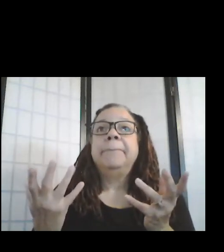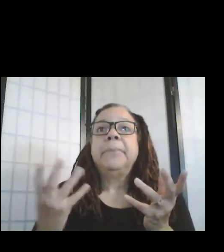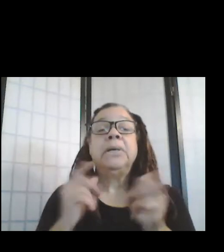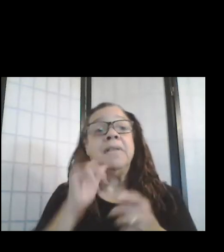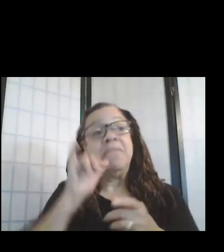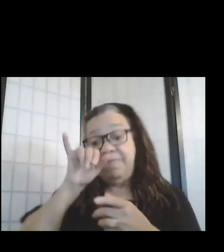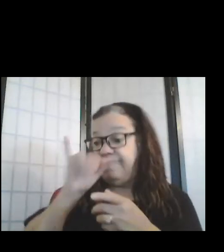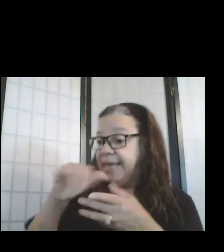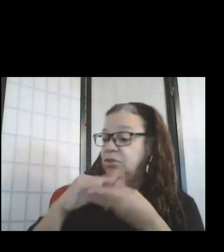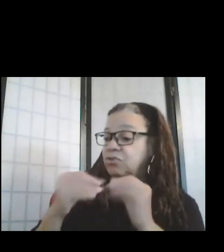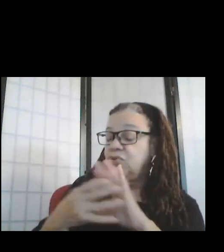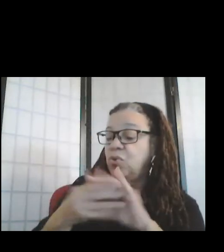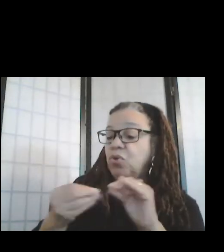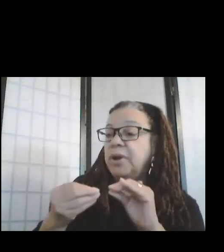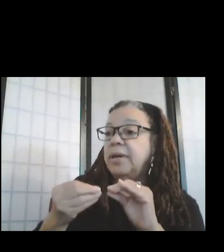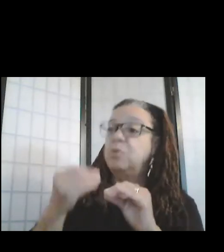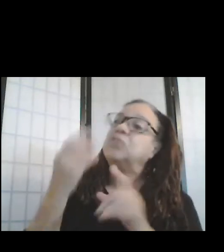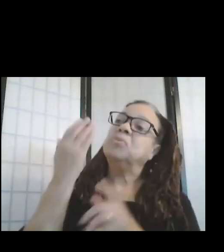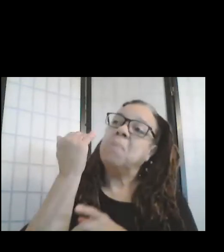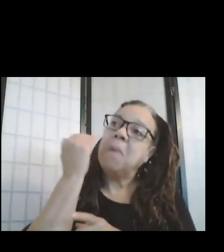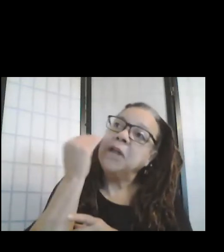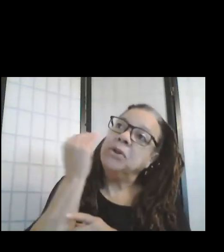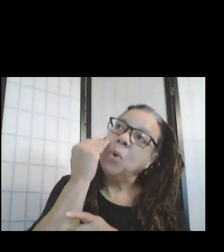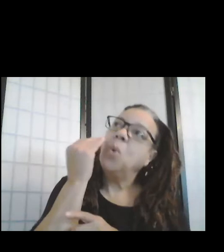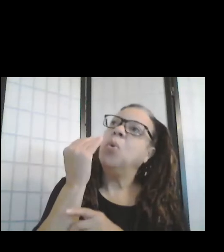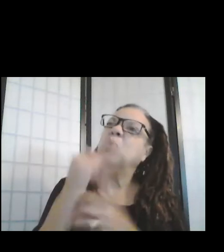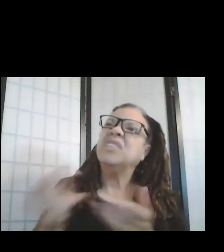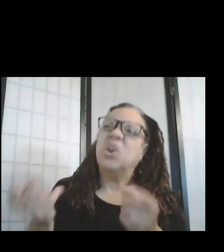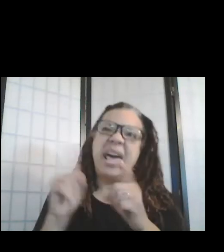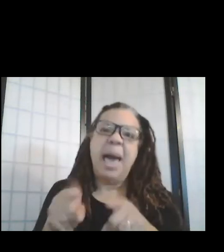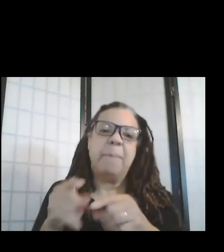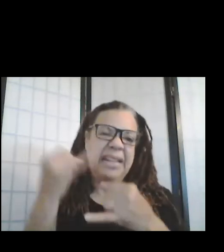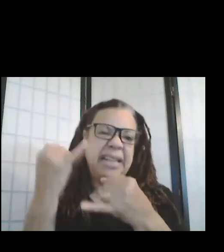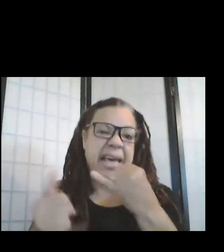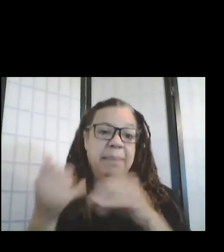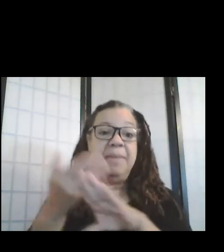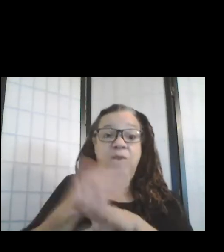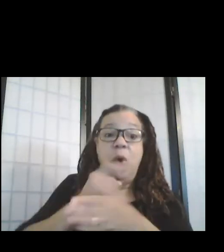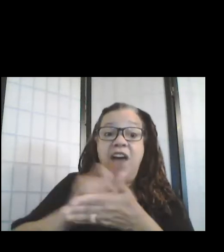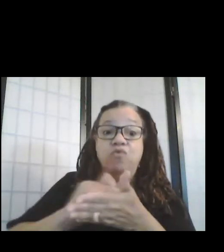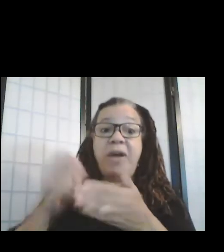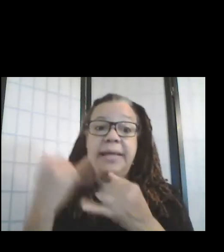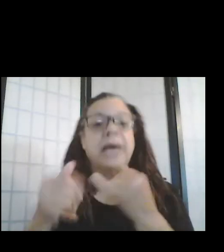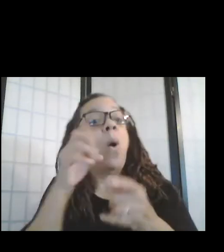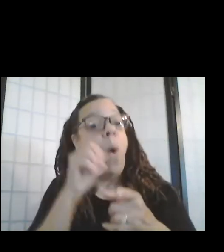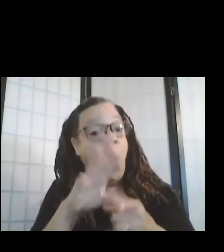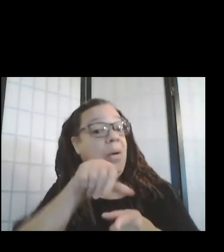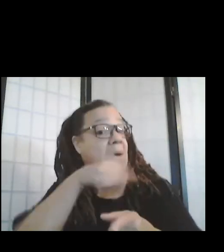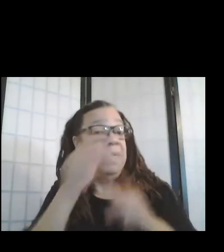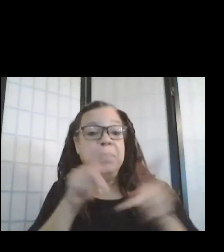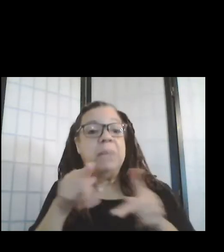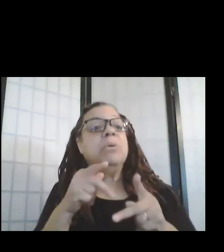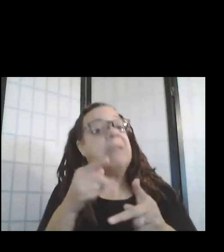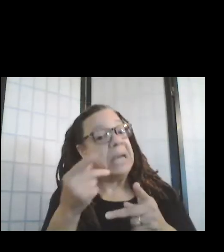story where I know how it ends before I get to the end? Or other writers sometimes like to look